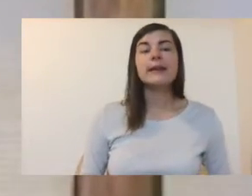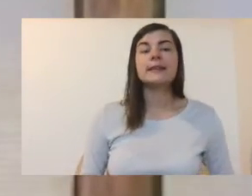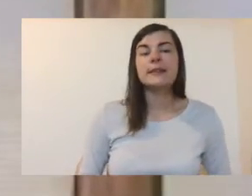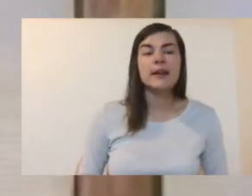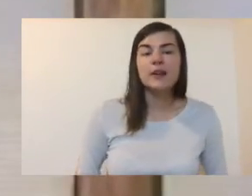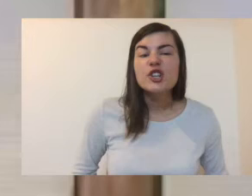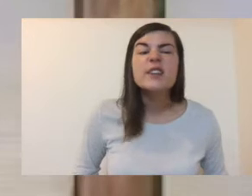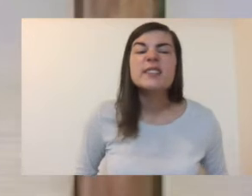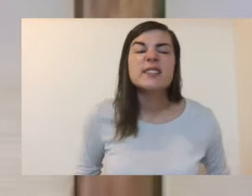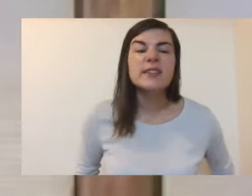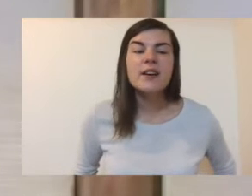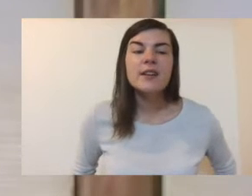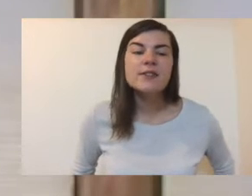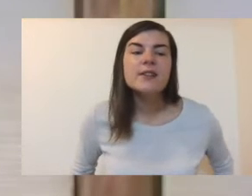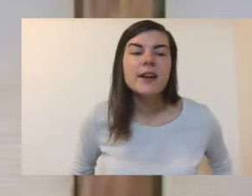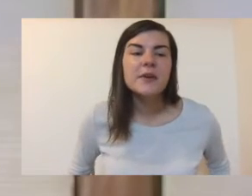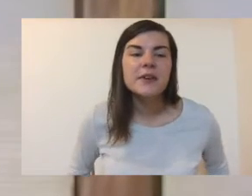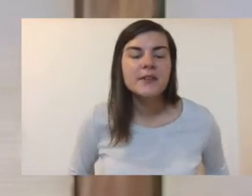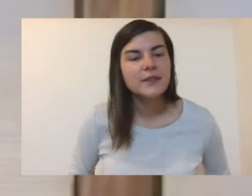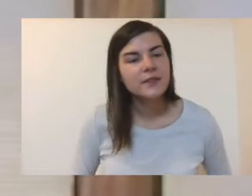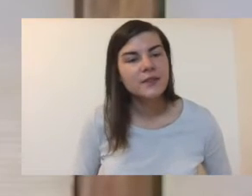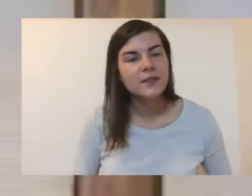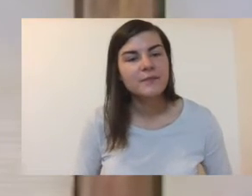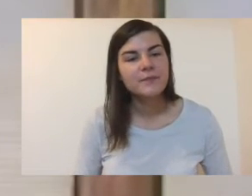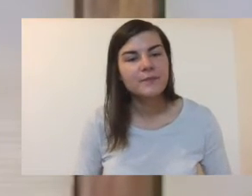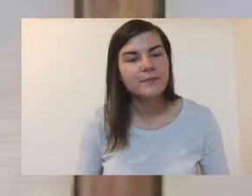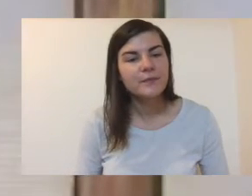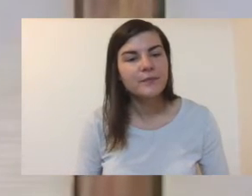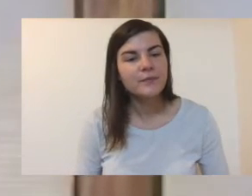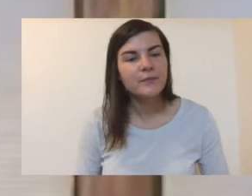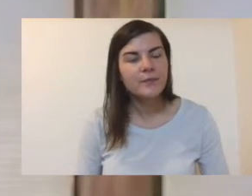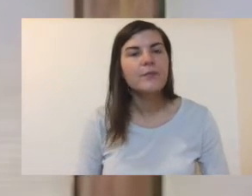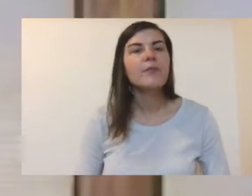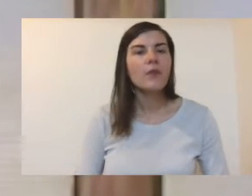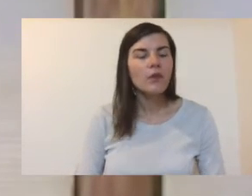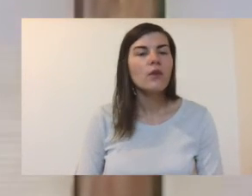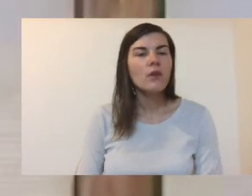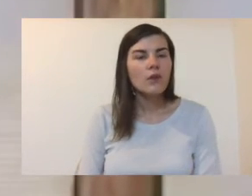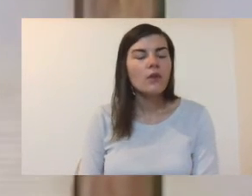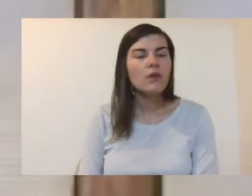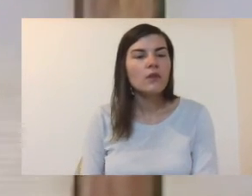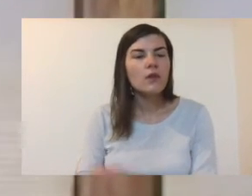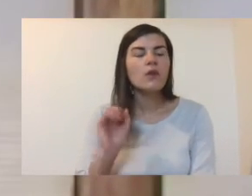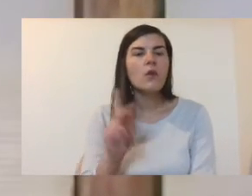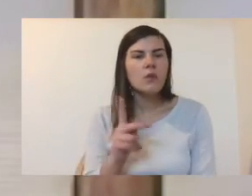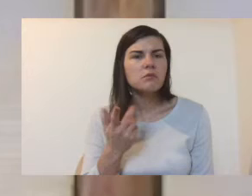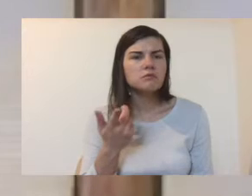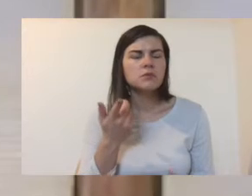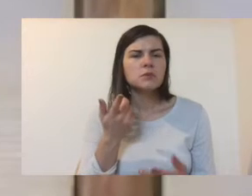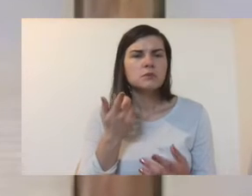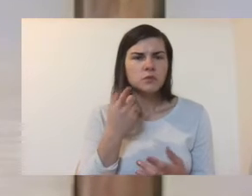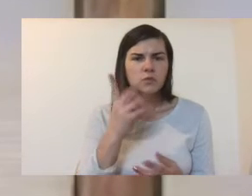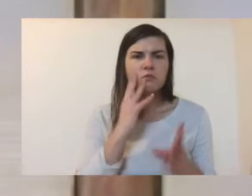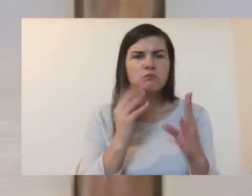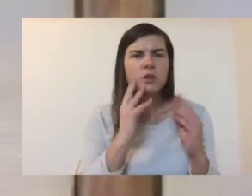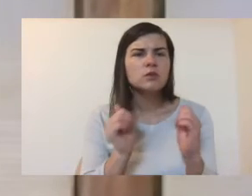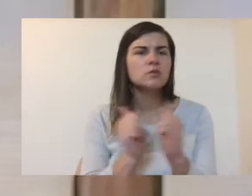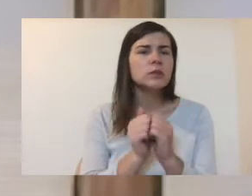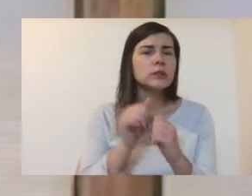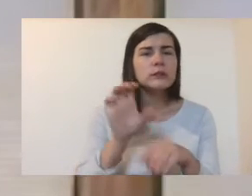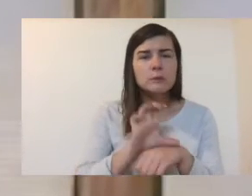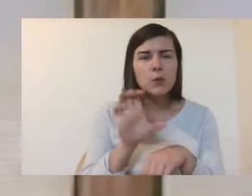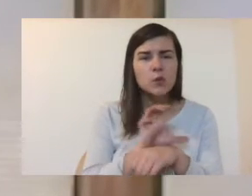I would like to see that increase to $10 an hour. So, have you ever had much experience with like working